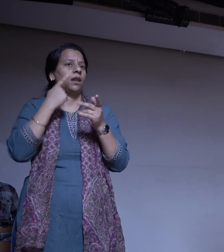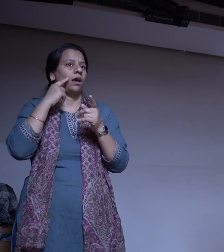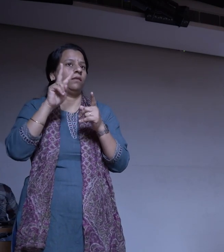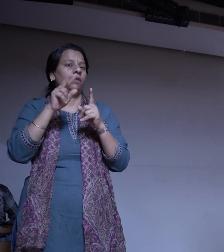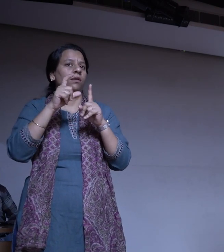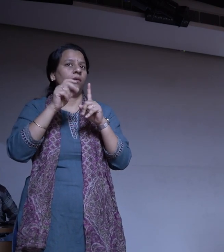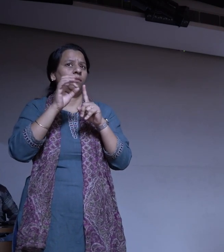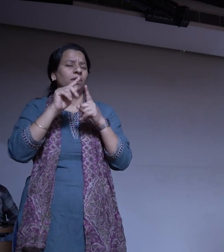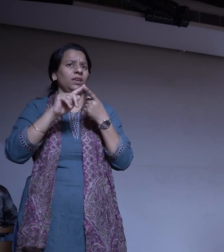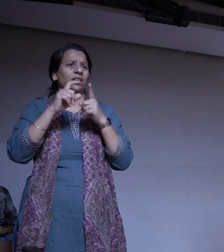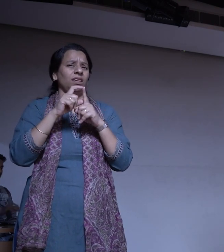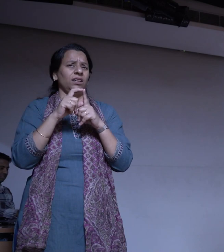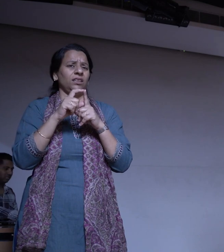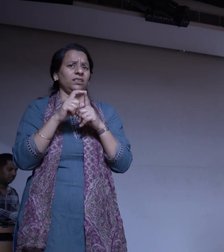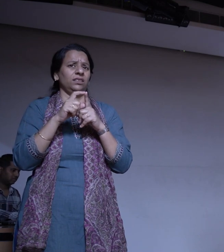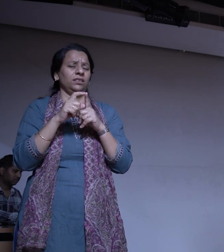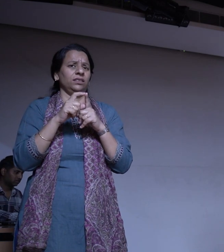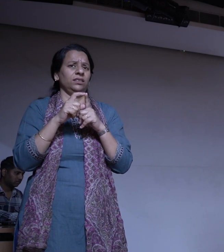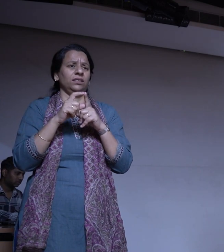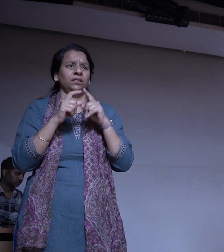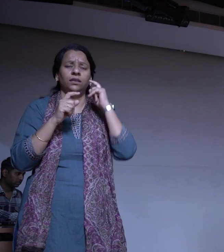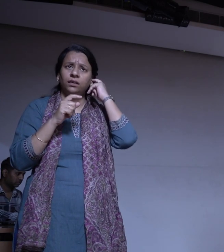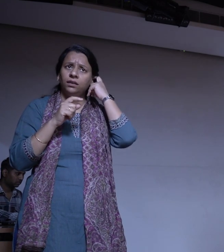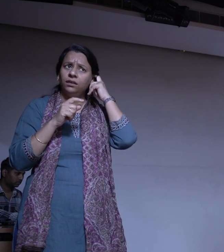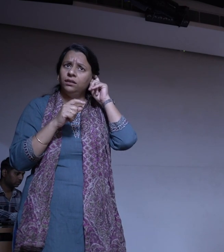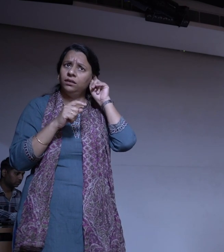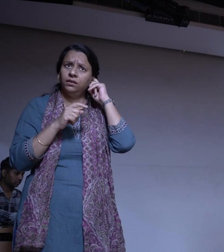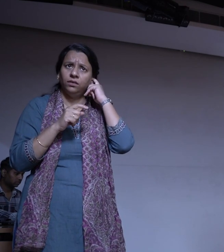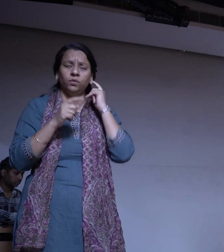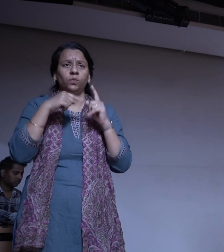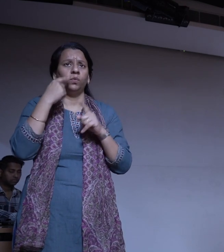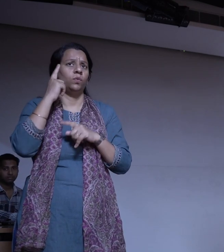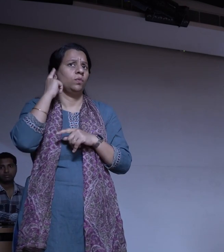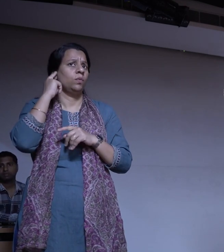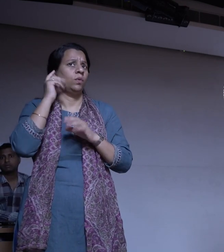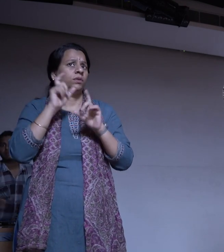hearone can someone look into it someone from the team Maybe